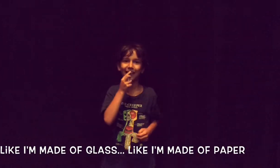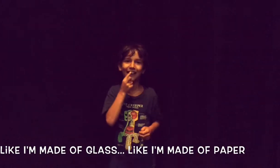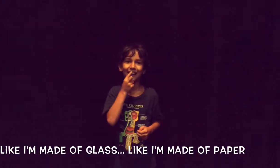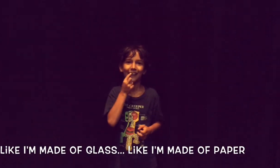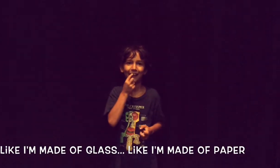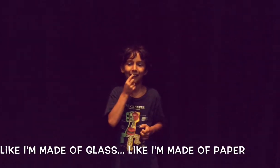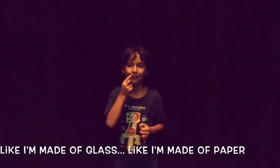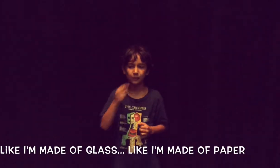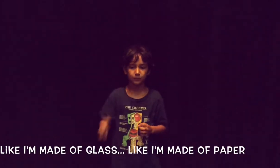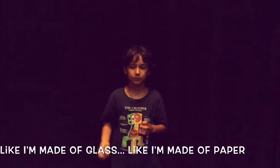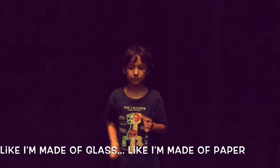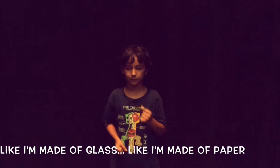glass,